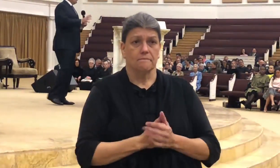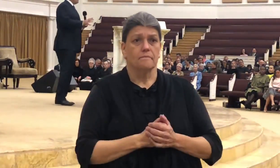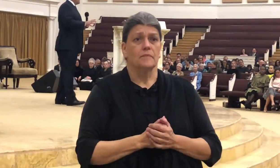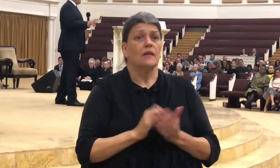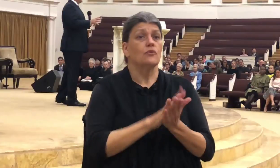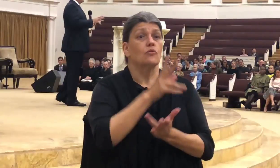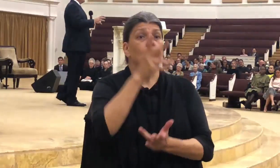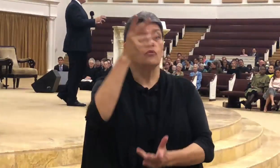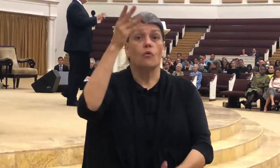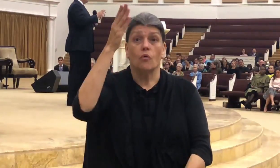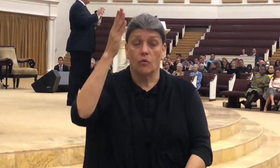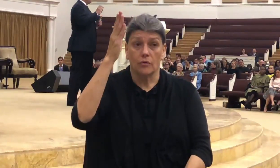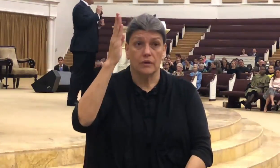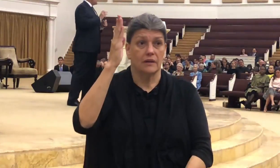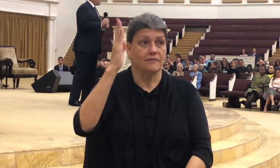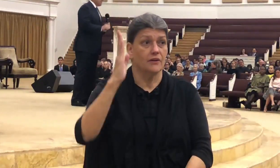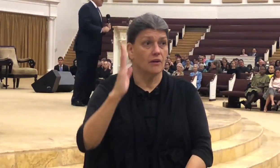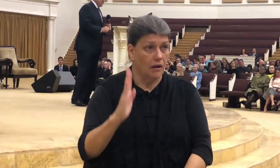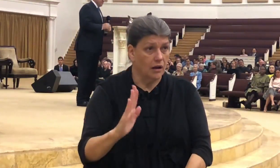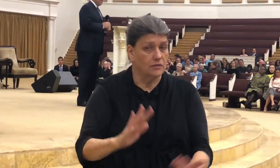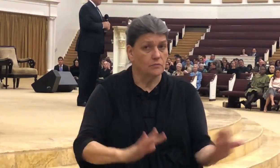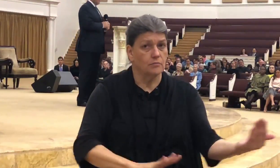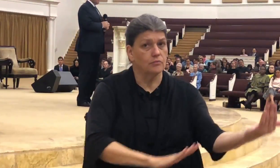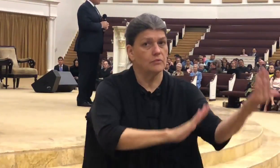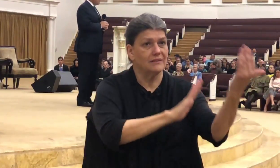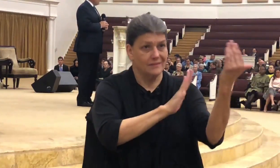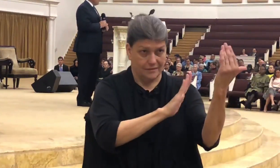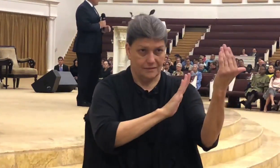the glory of God's presence.